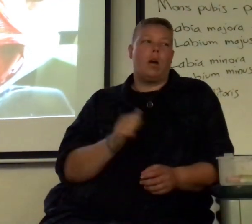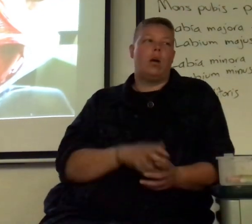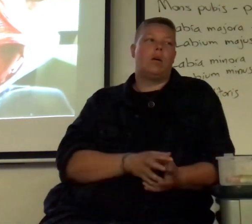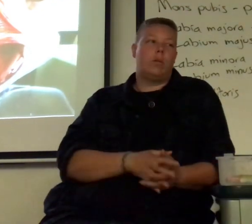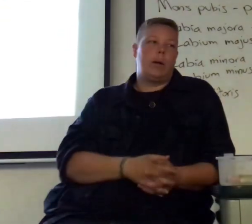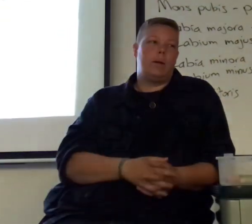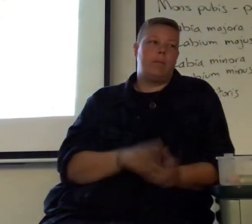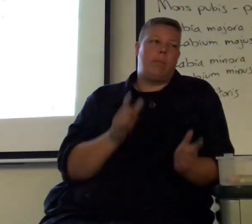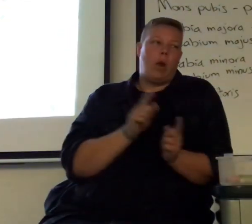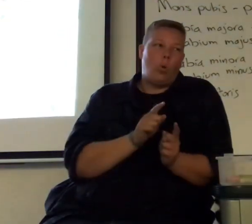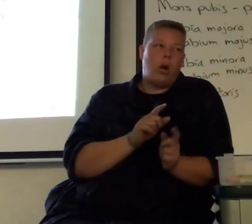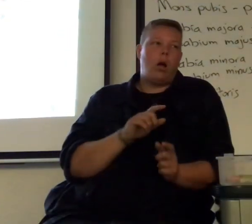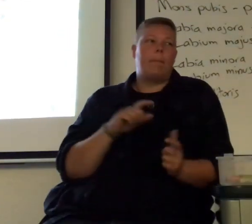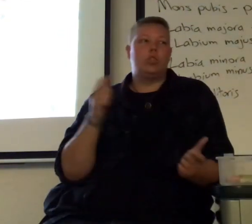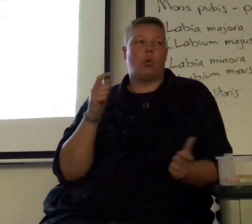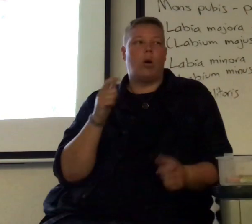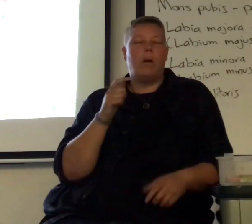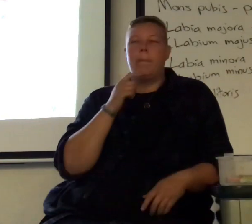took that picture there.